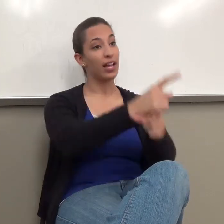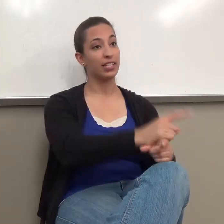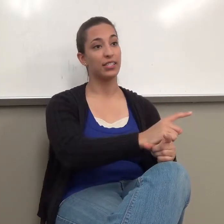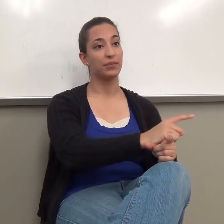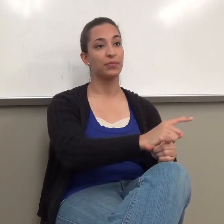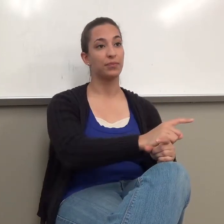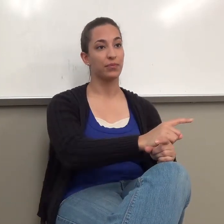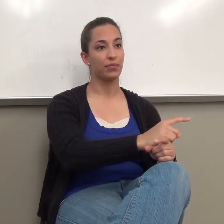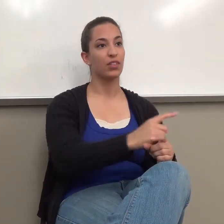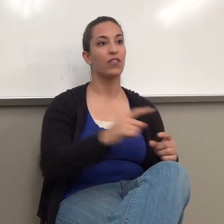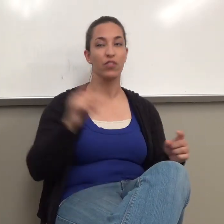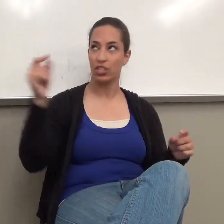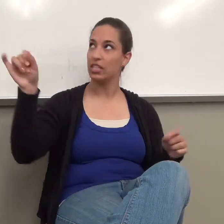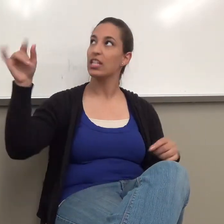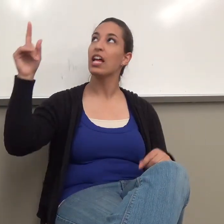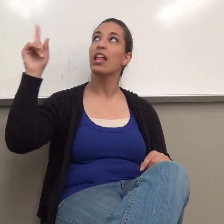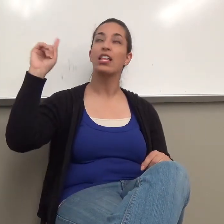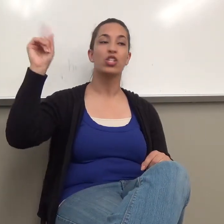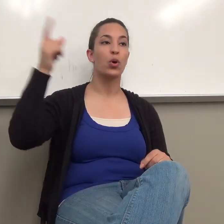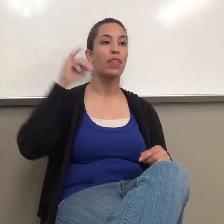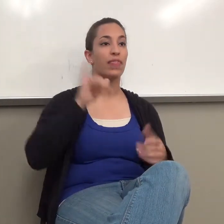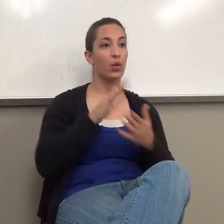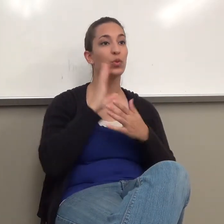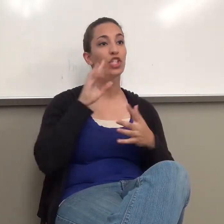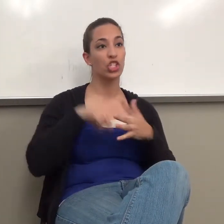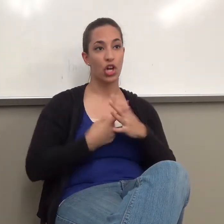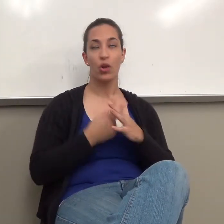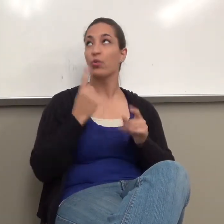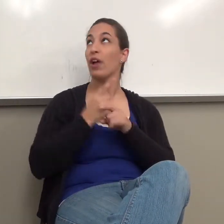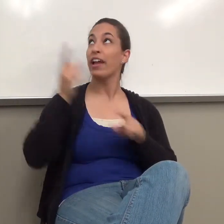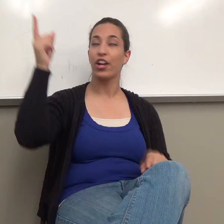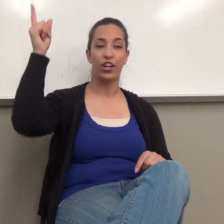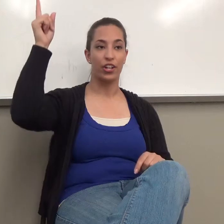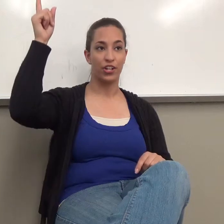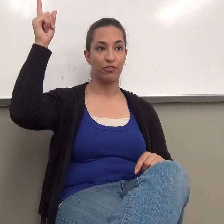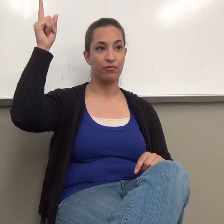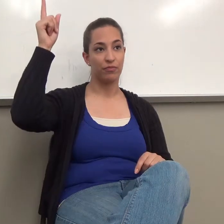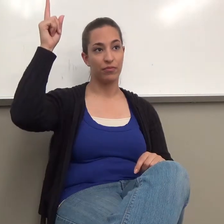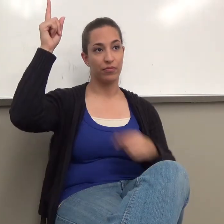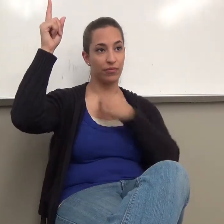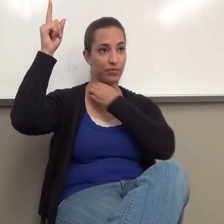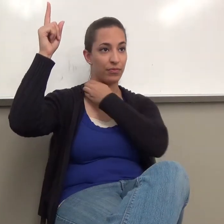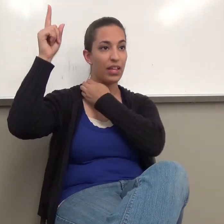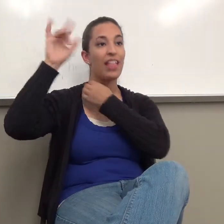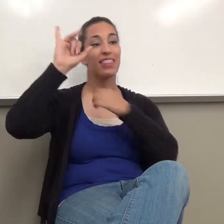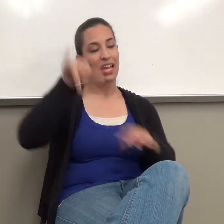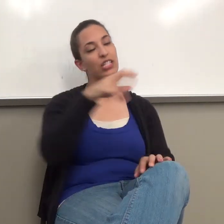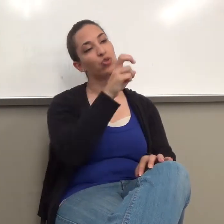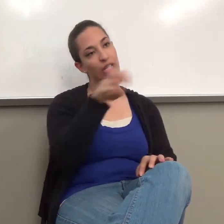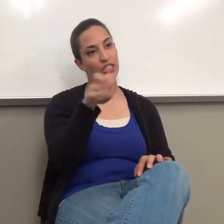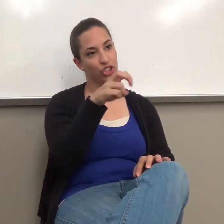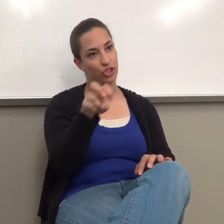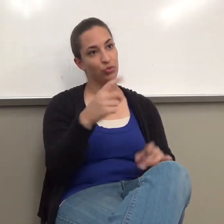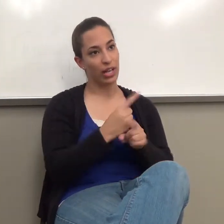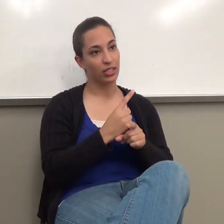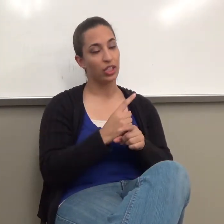start right here. This is a transition. This is a transition showing you that the person